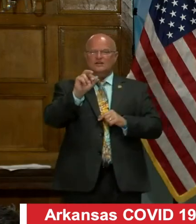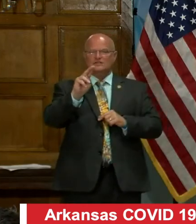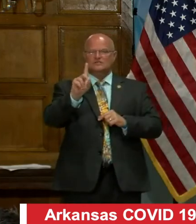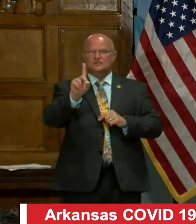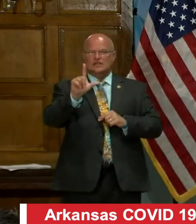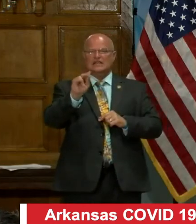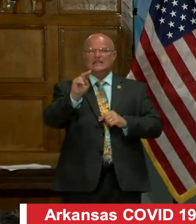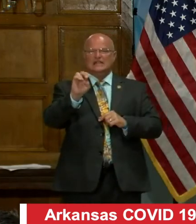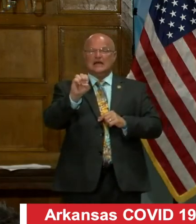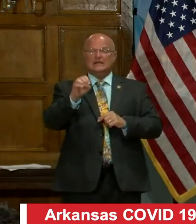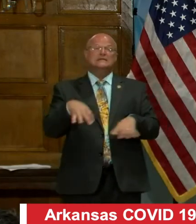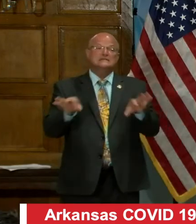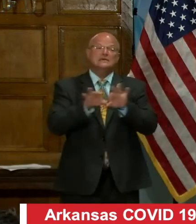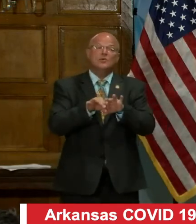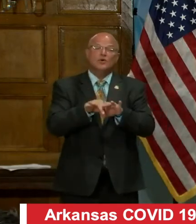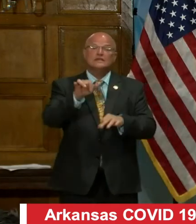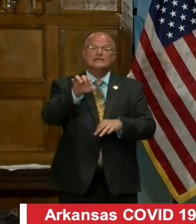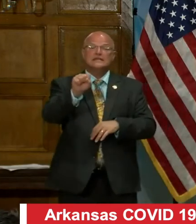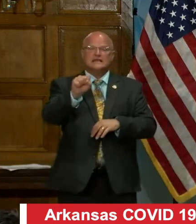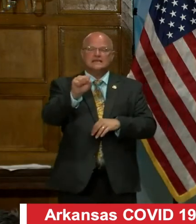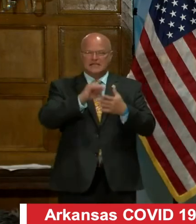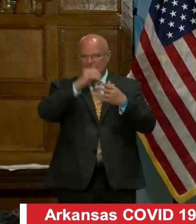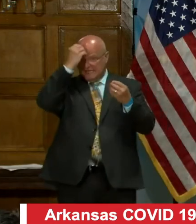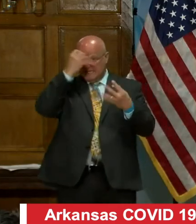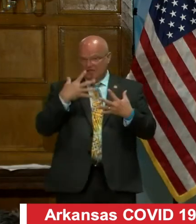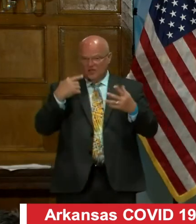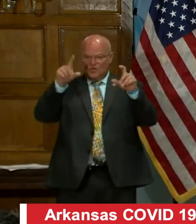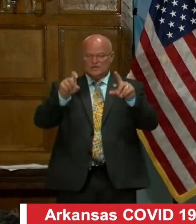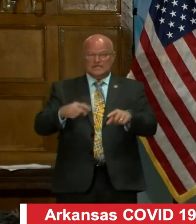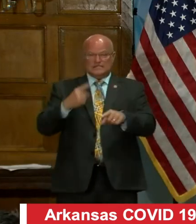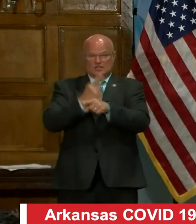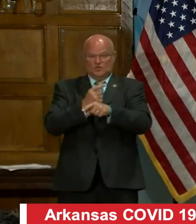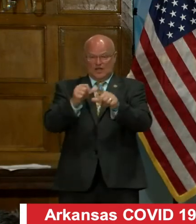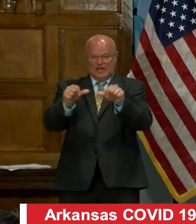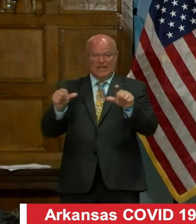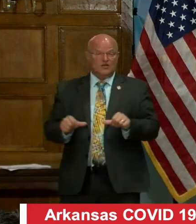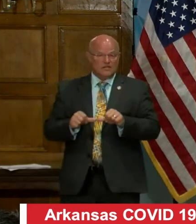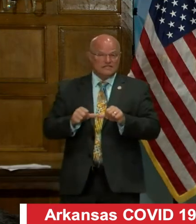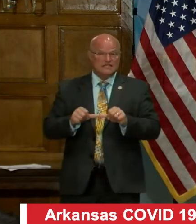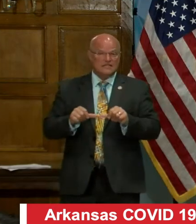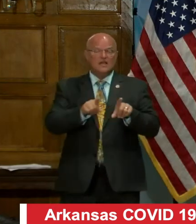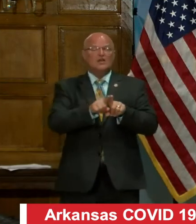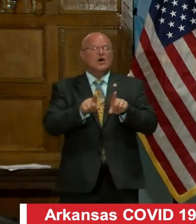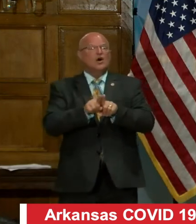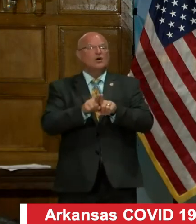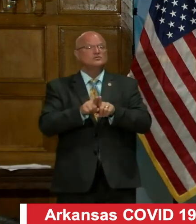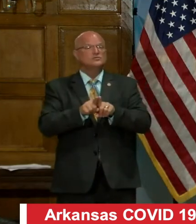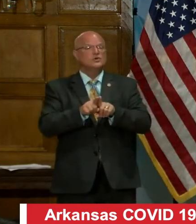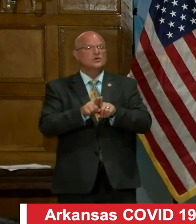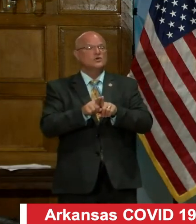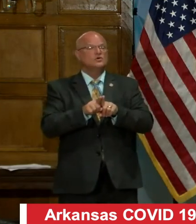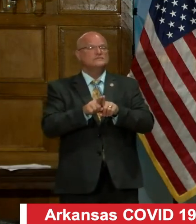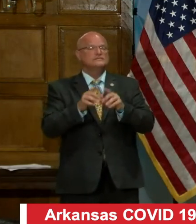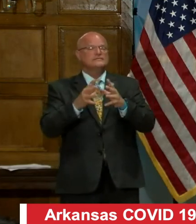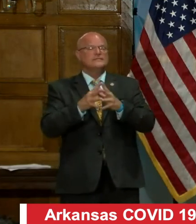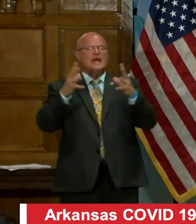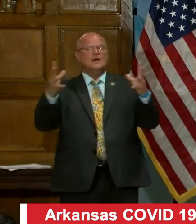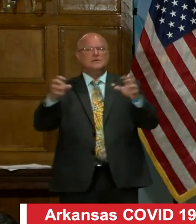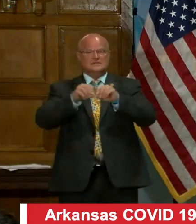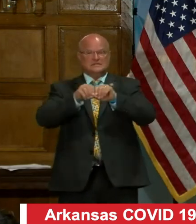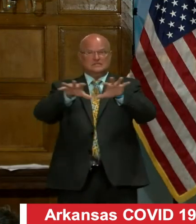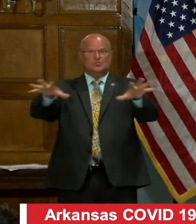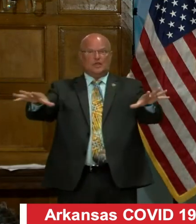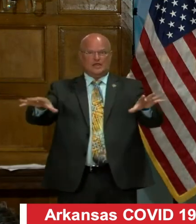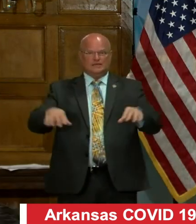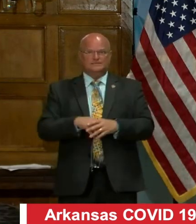is very, very important to us. That tells us whether we're testing in the right areas and also to the extent of the spread